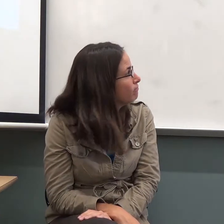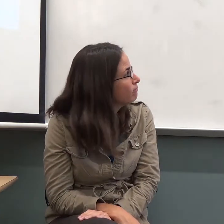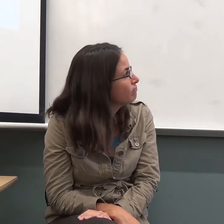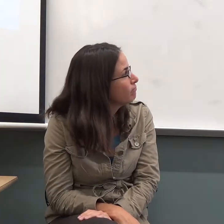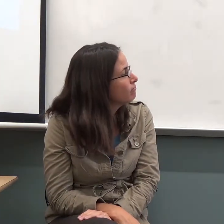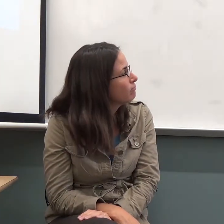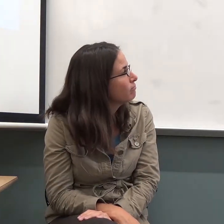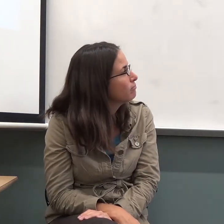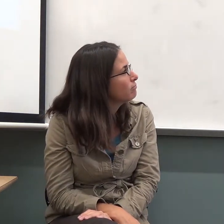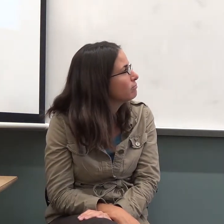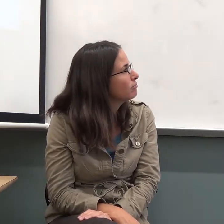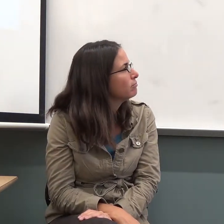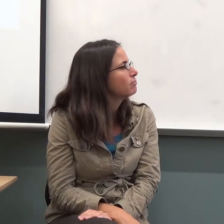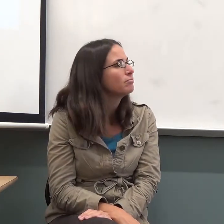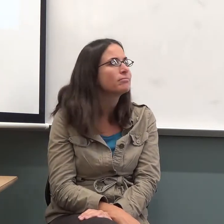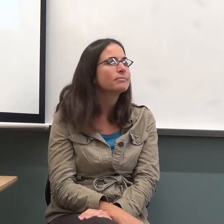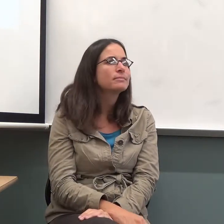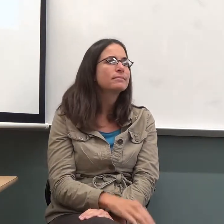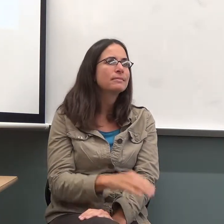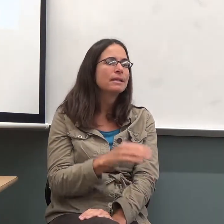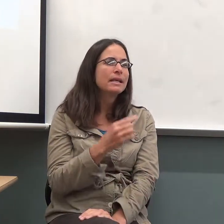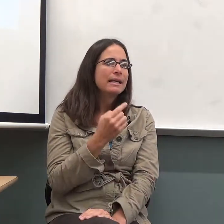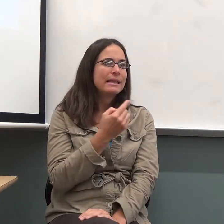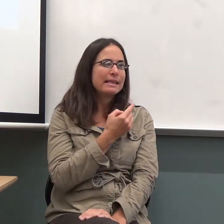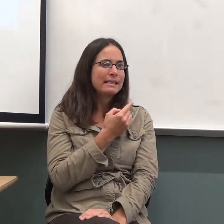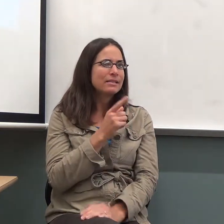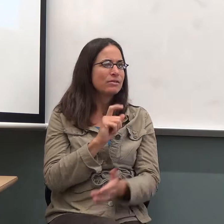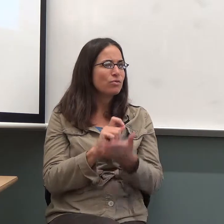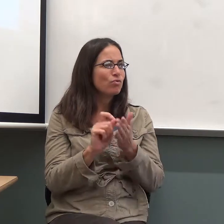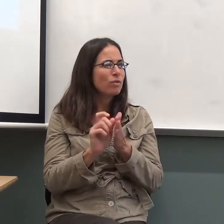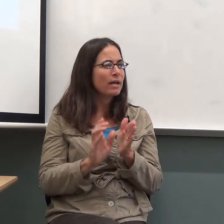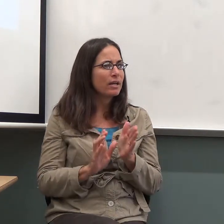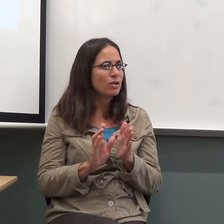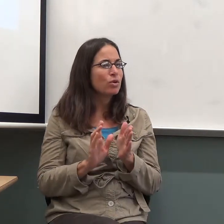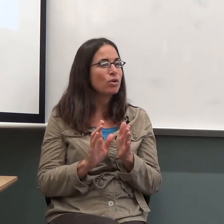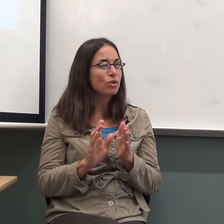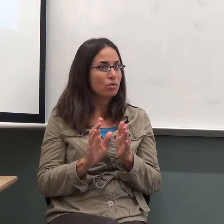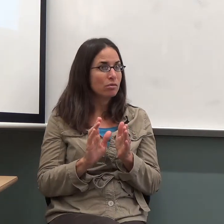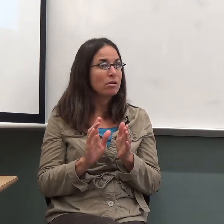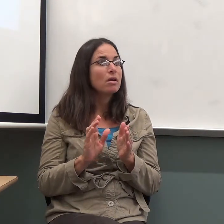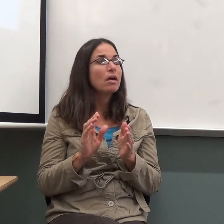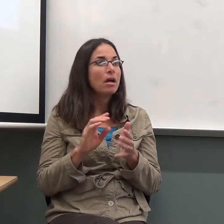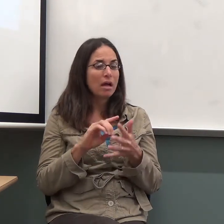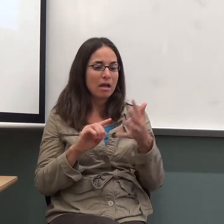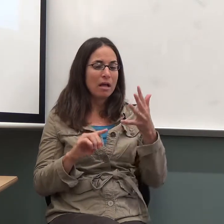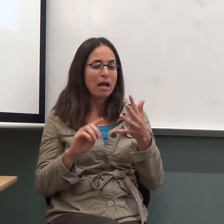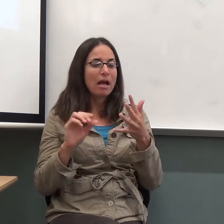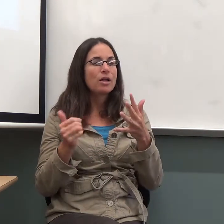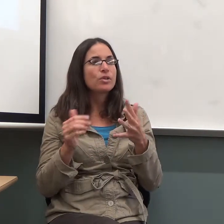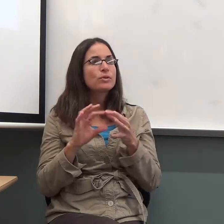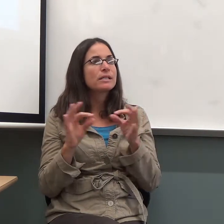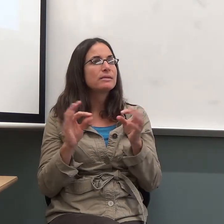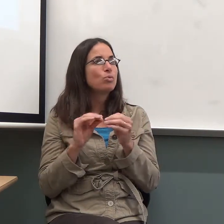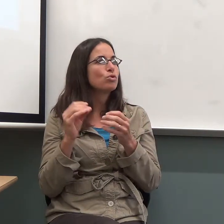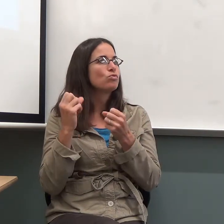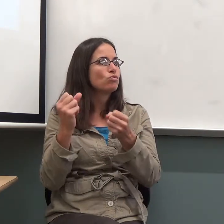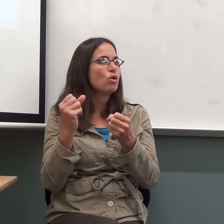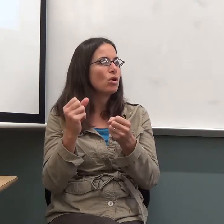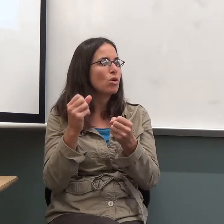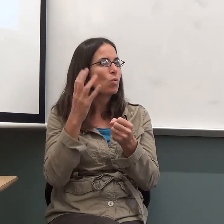Tell me something. Now, this particular writer had quite a few stronger sentences than this one. But I picked this one because